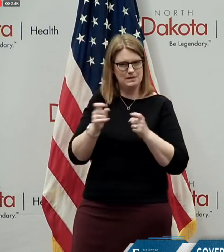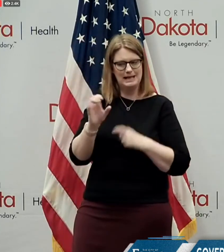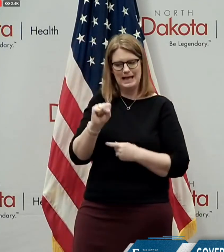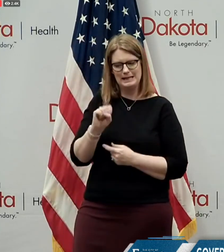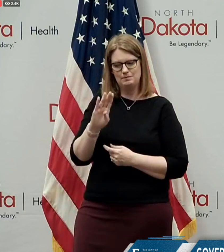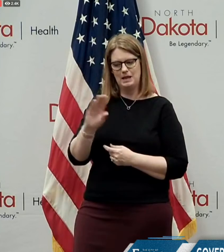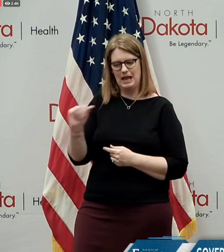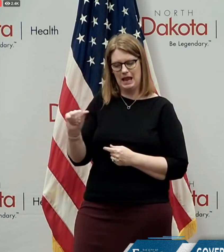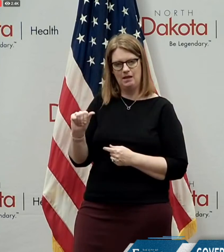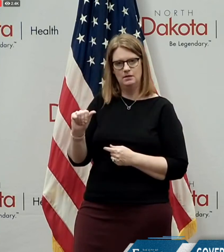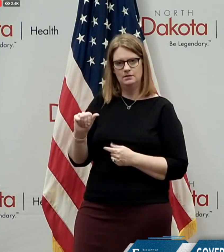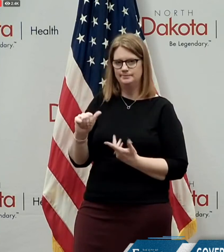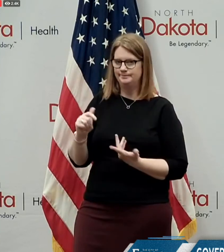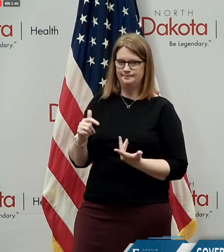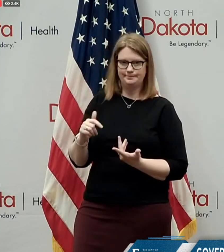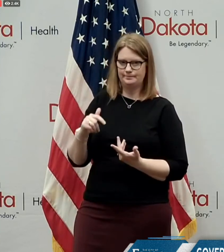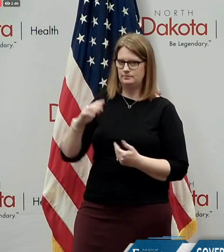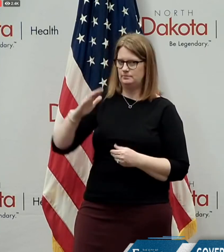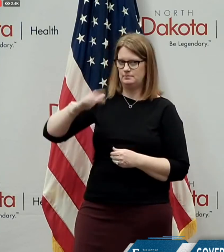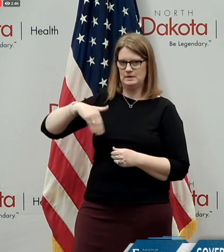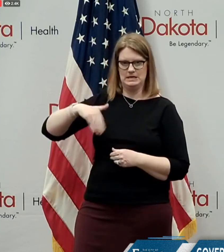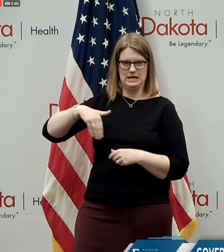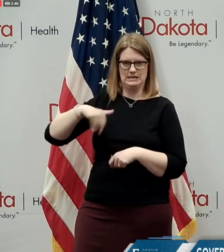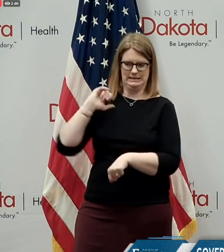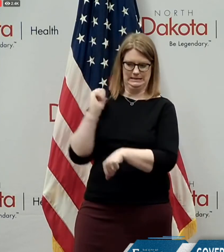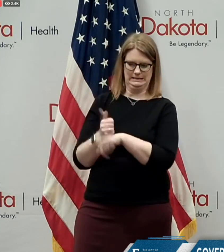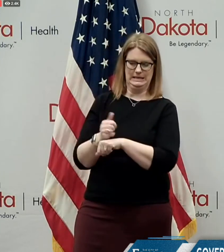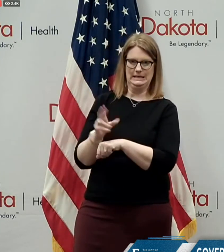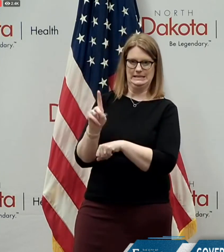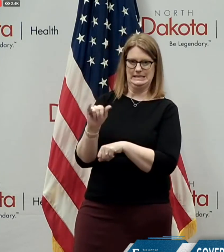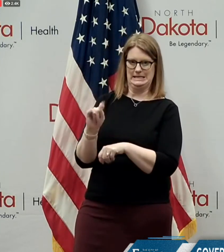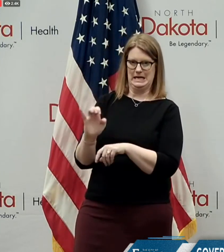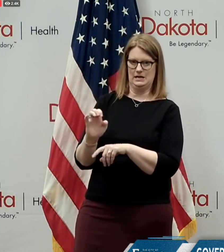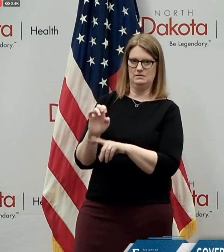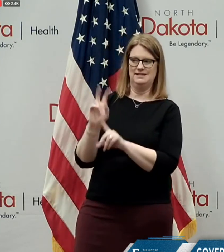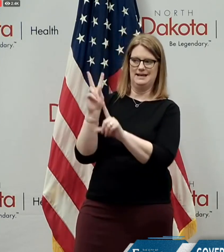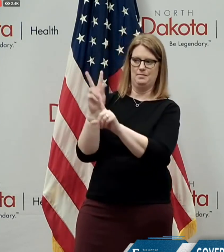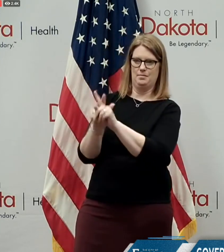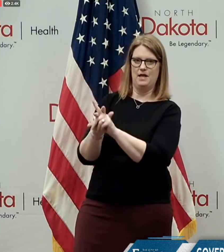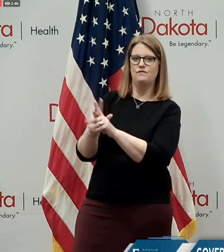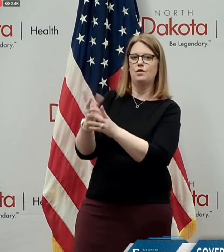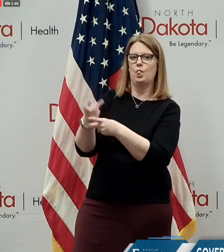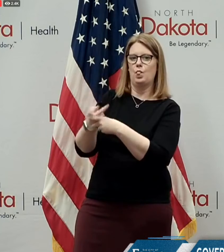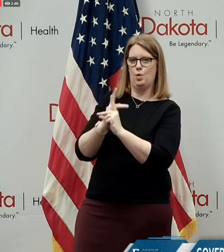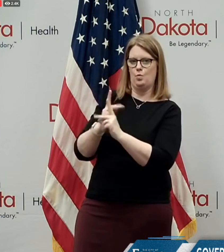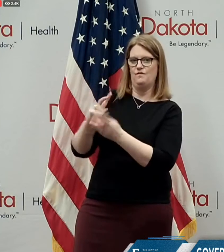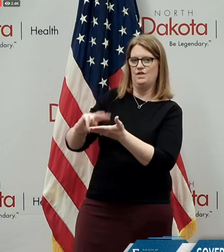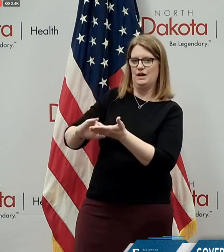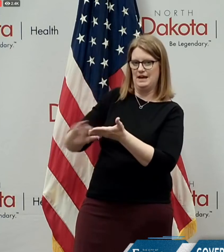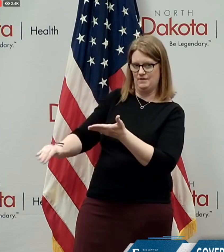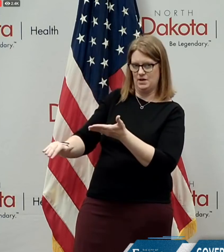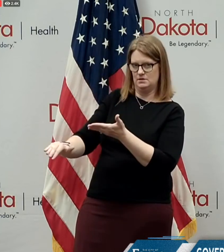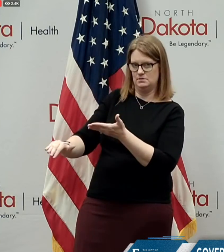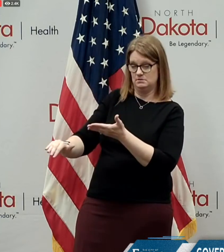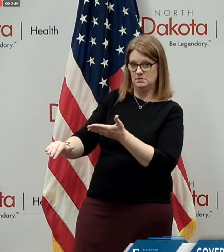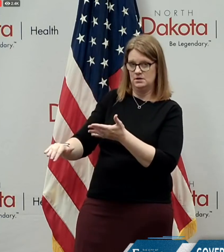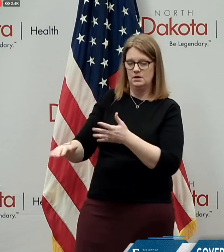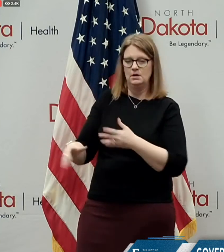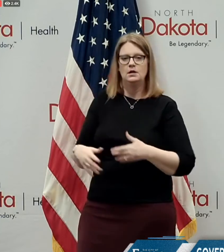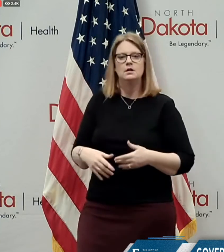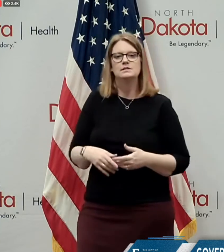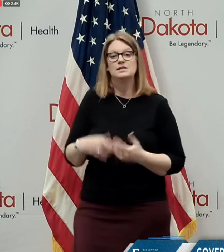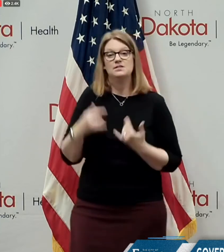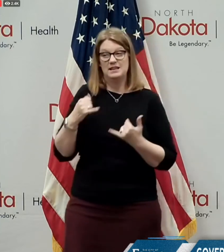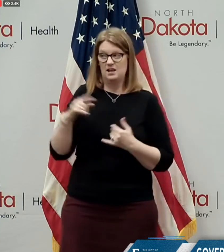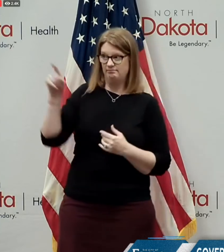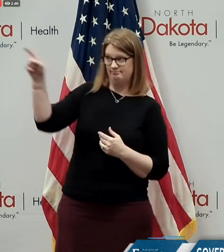not set a date for businesses to submit its application for loan forgiveness. Because of the changes currently being contemplated